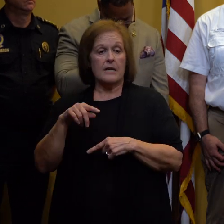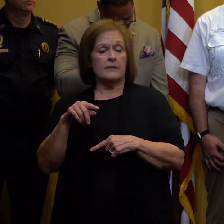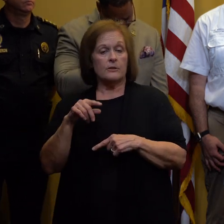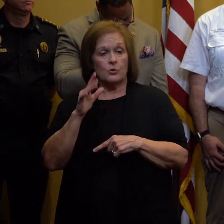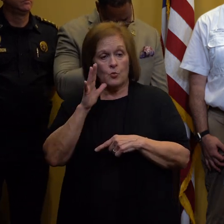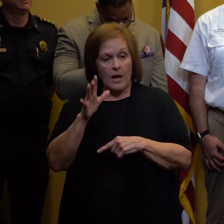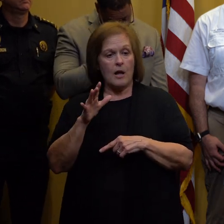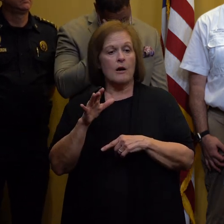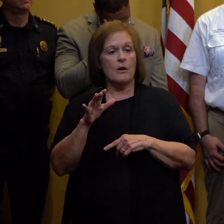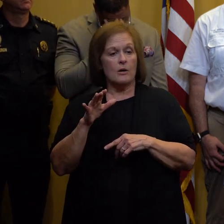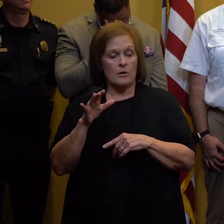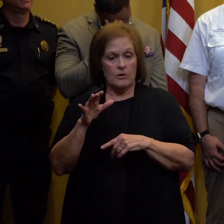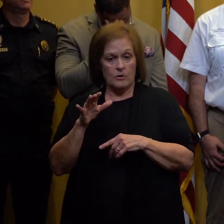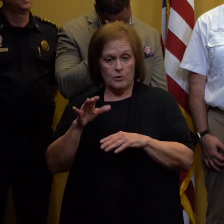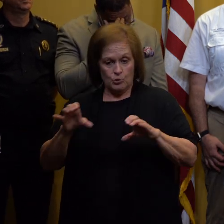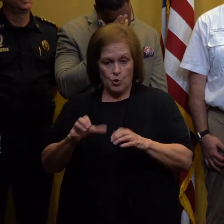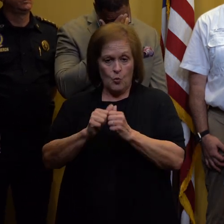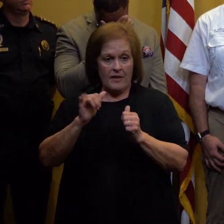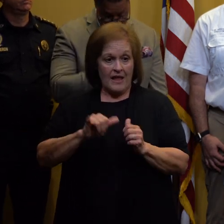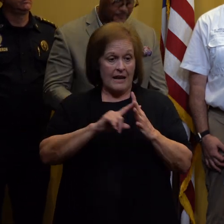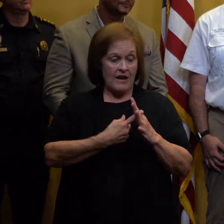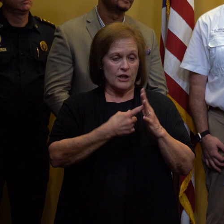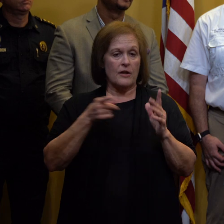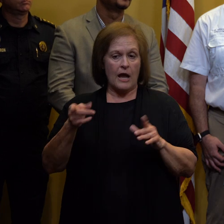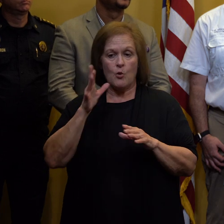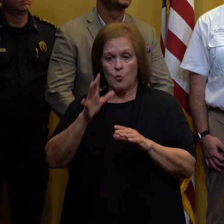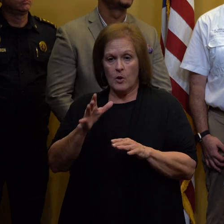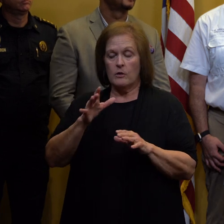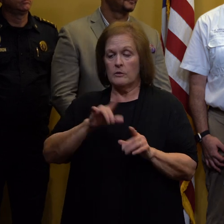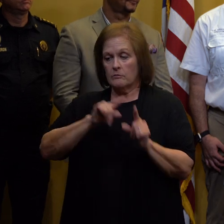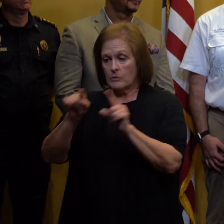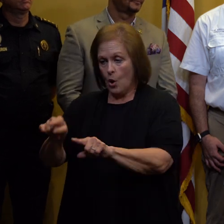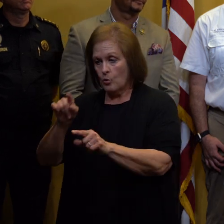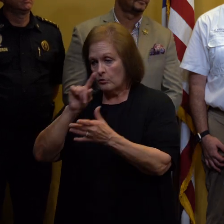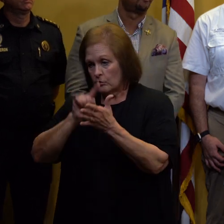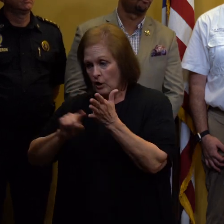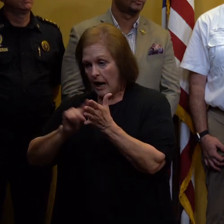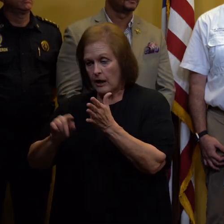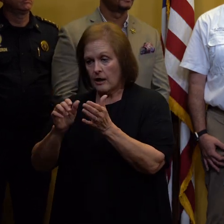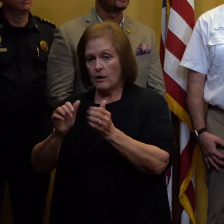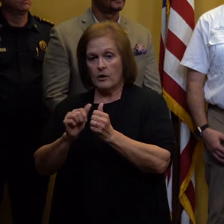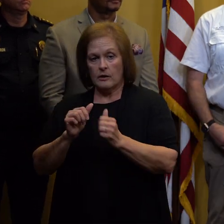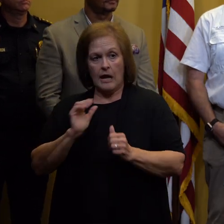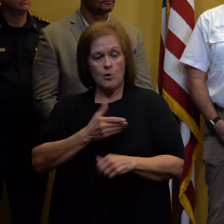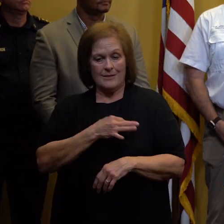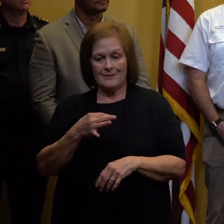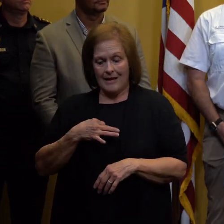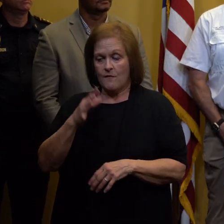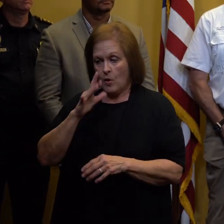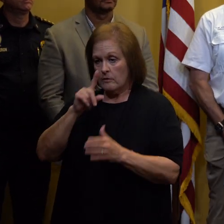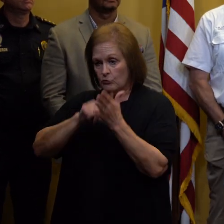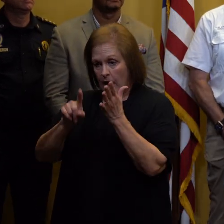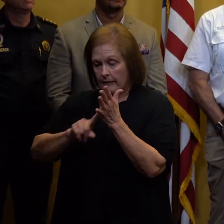do with this activation is mandate daily check-ins with our staff to update us on the condition of